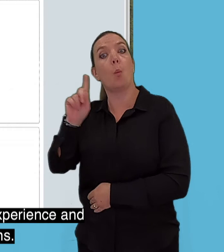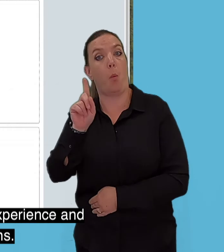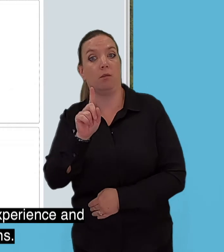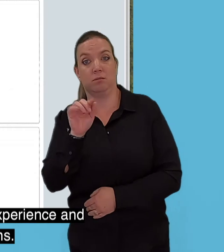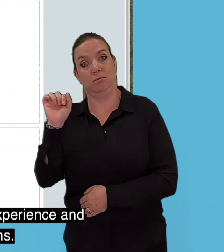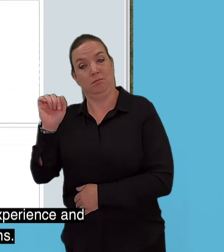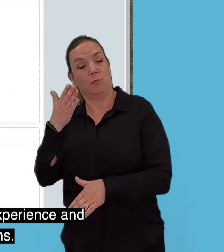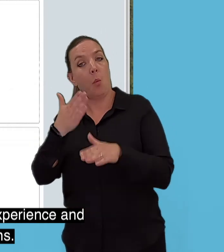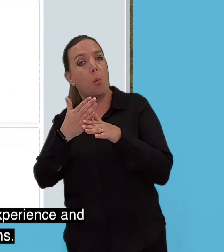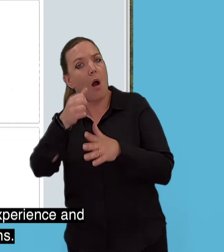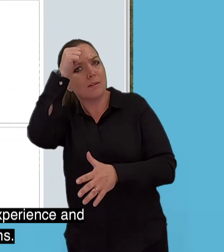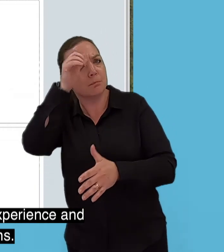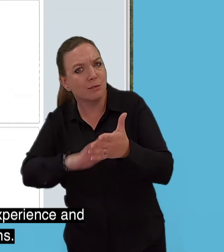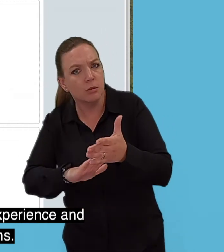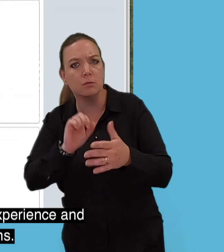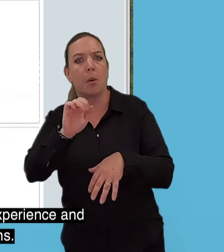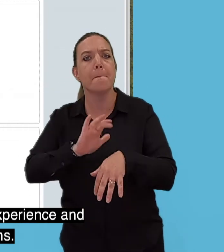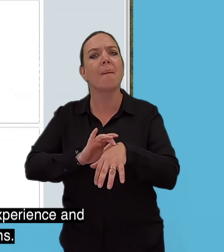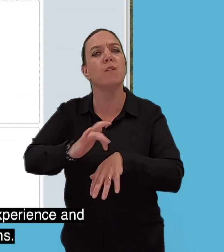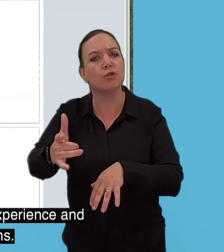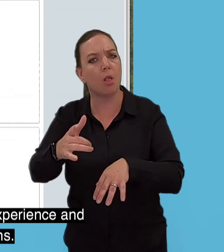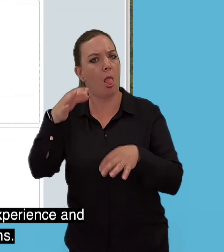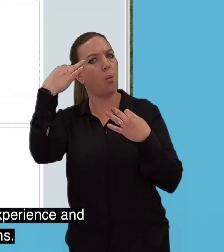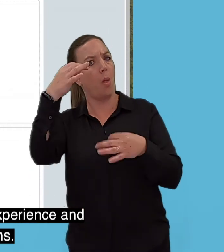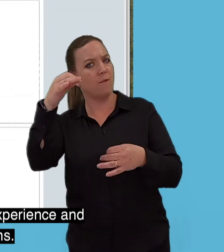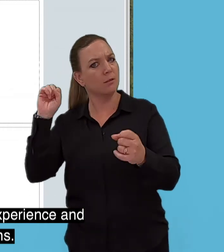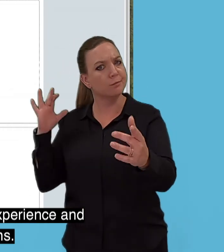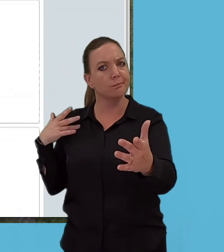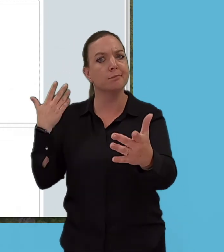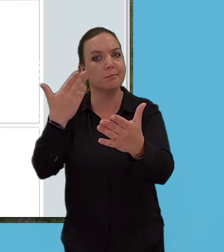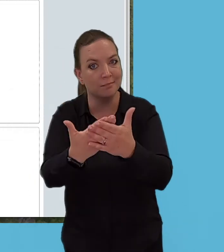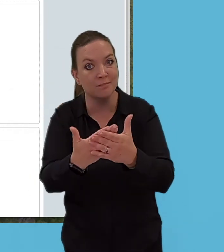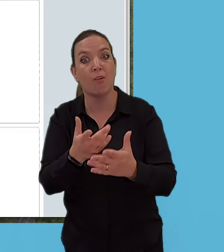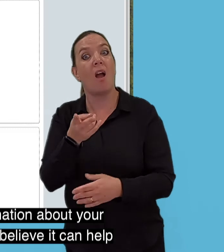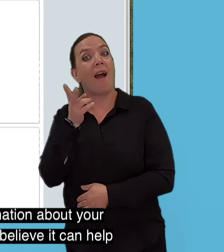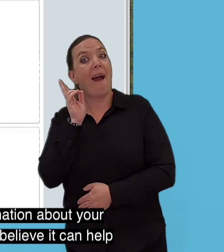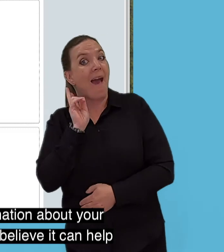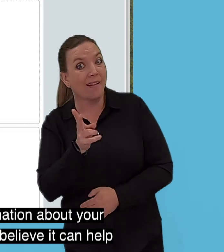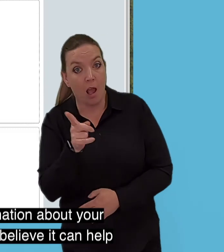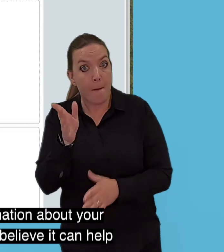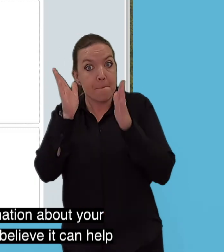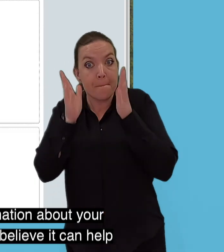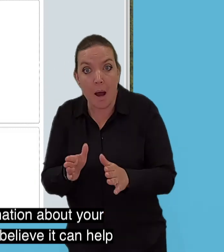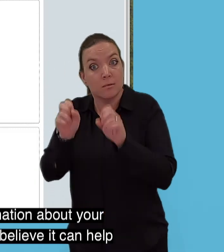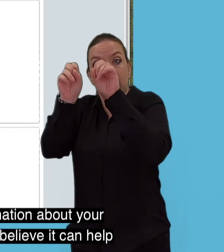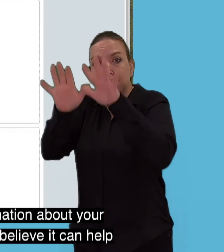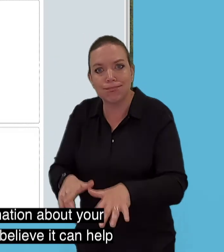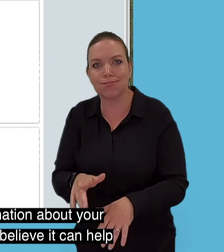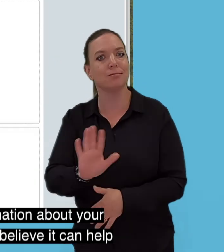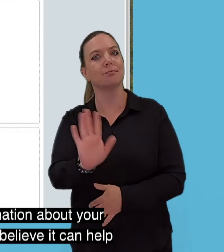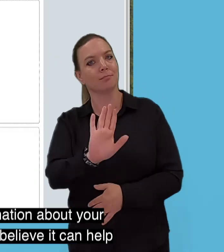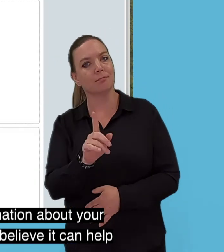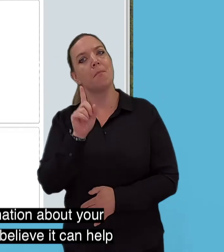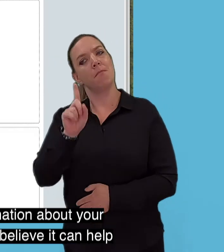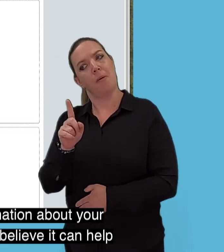So this next page concerns work experience and professional qualifications. Whilst it's not compulsory to put information about your